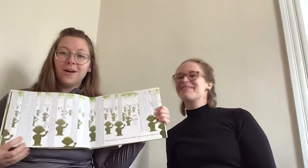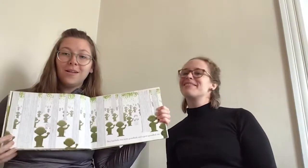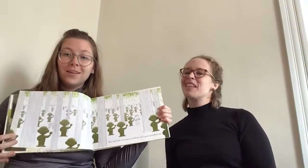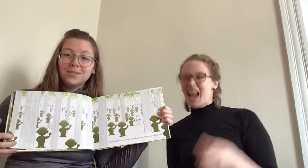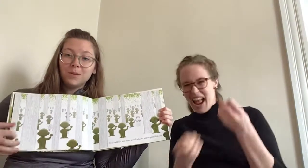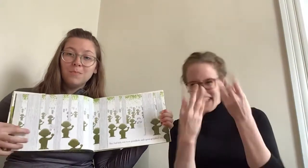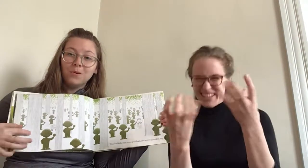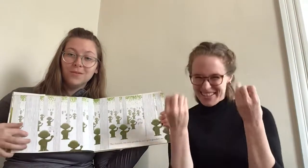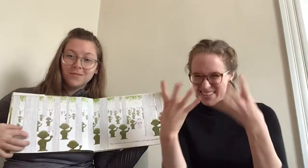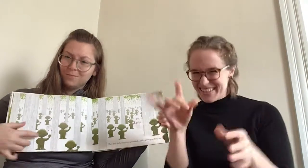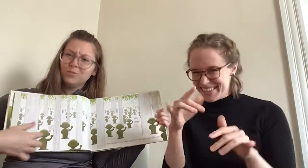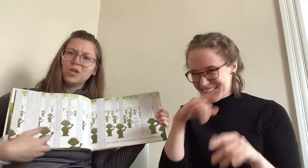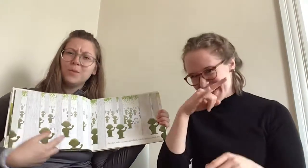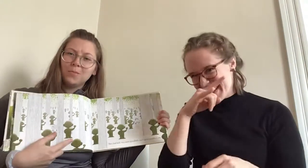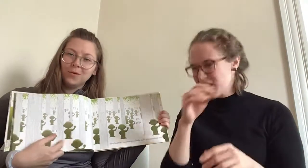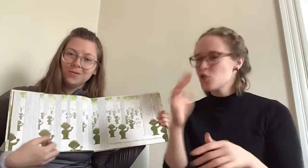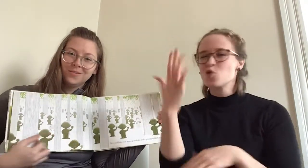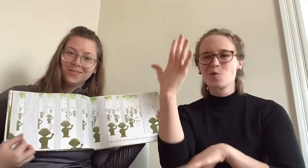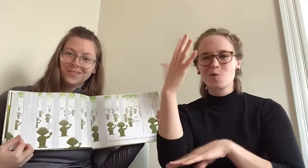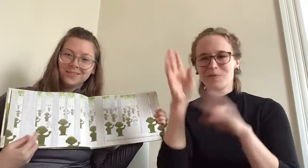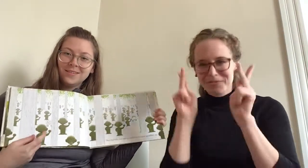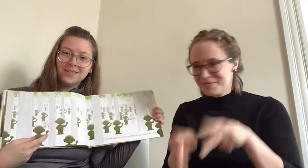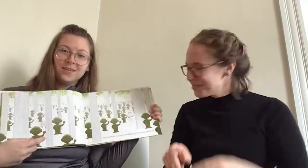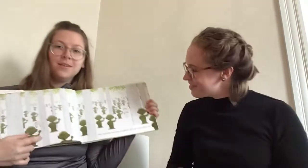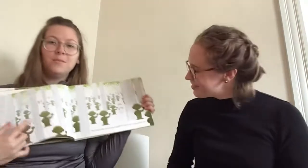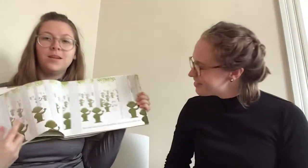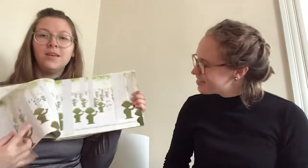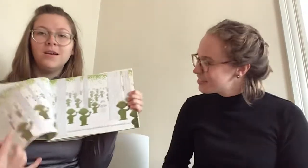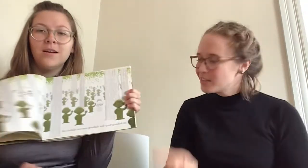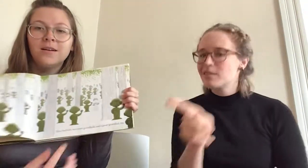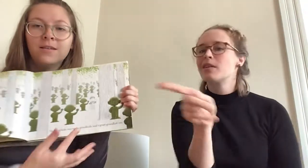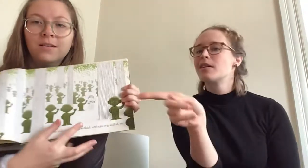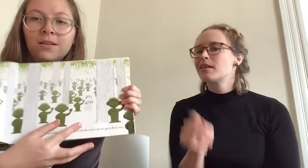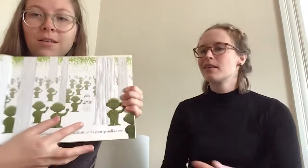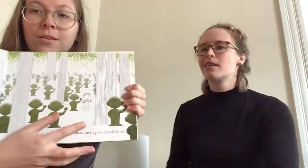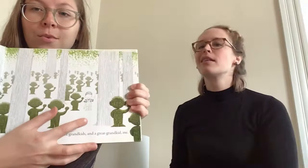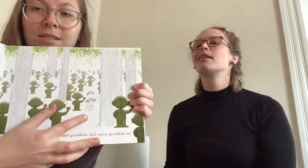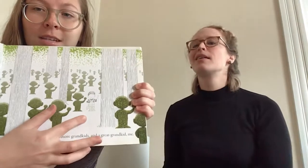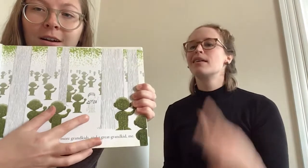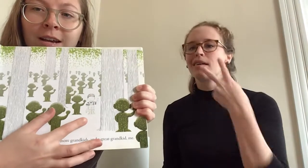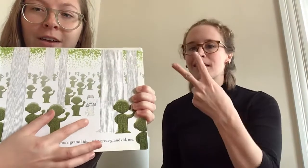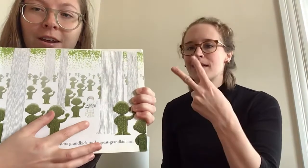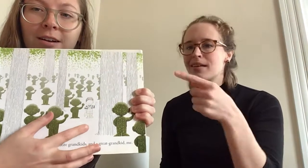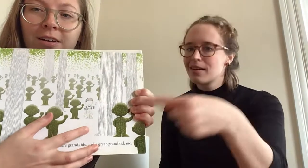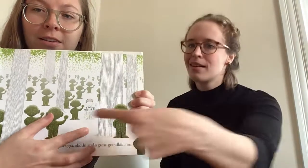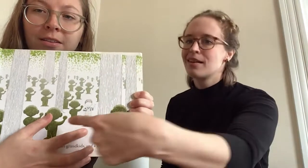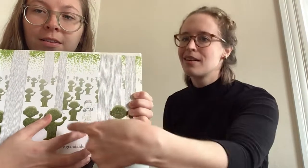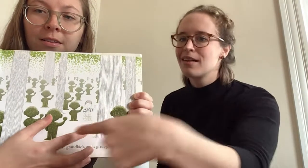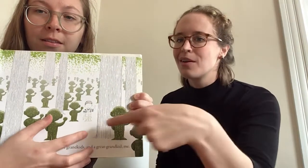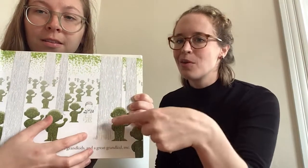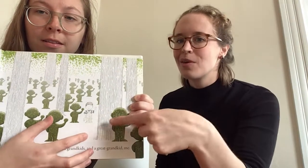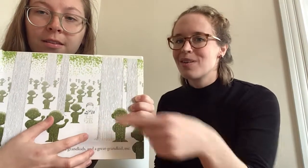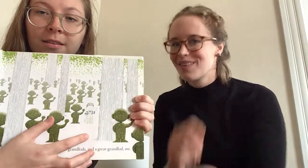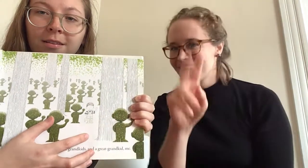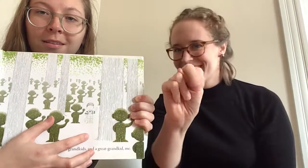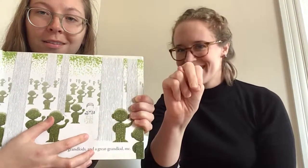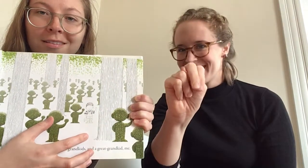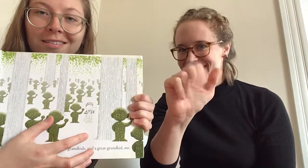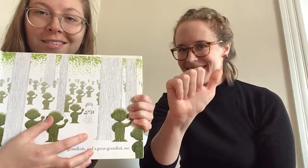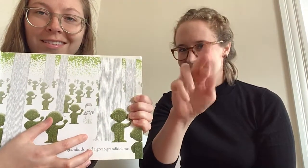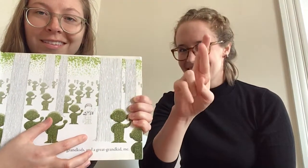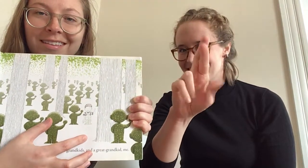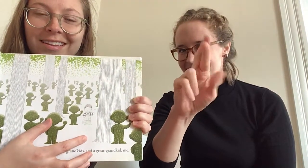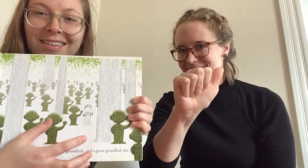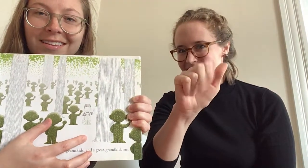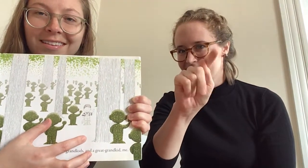Look at all these people, tree people. But here, we see our narrator.